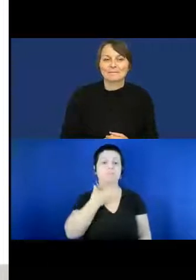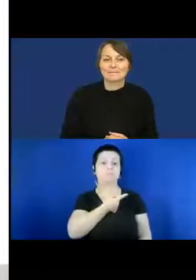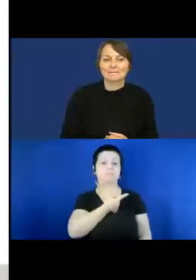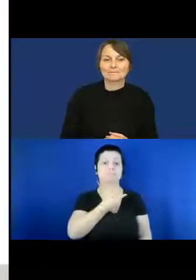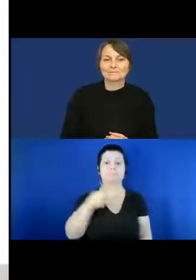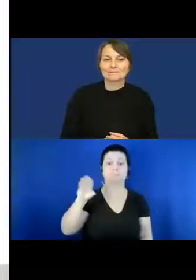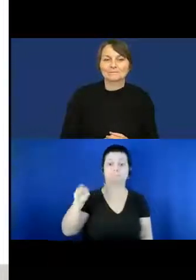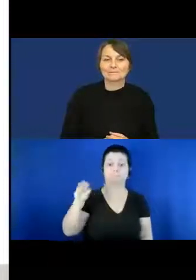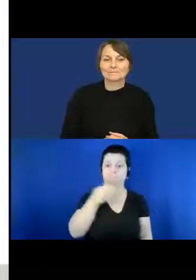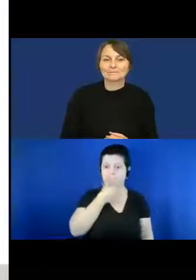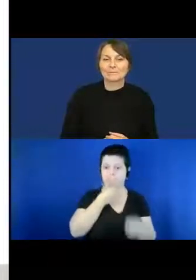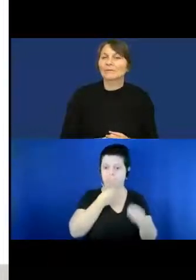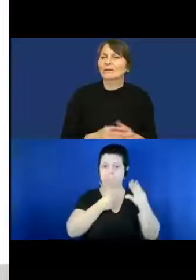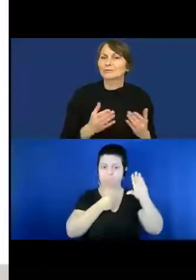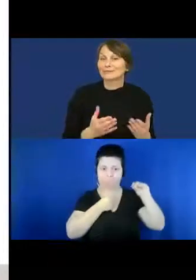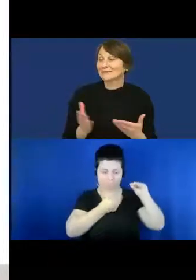So these were the examples